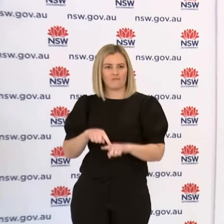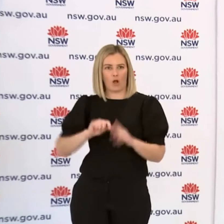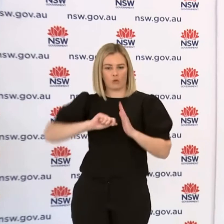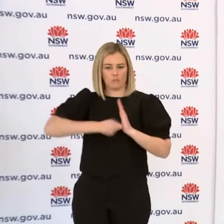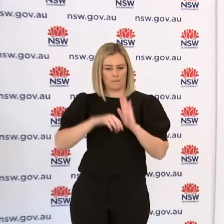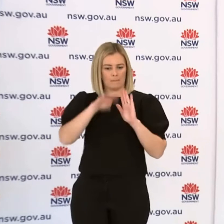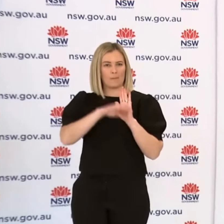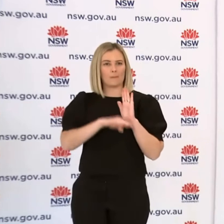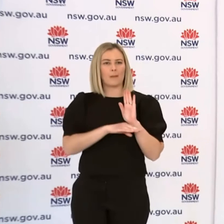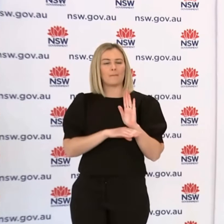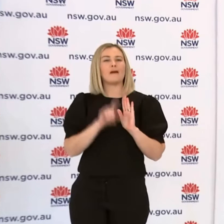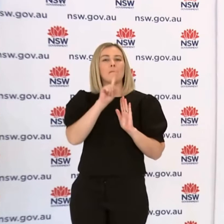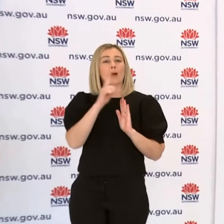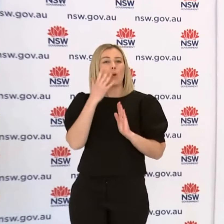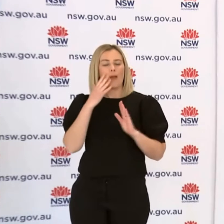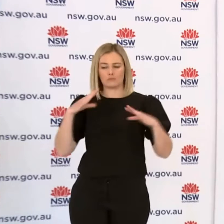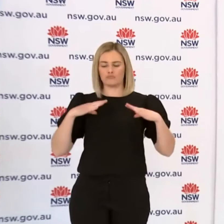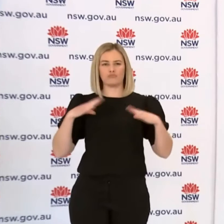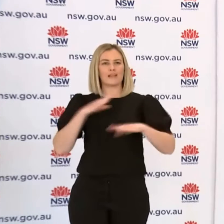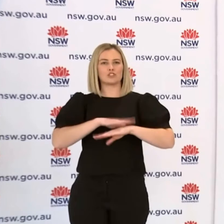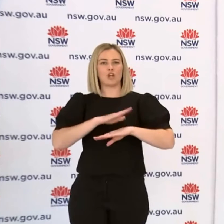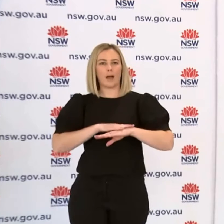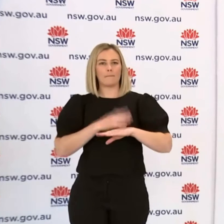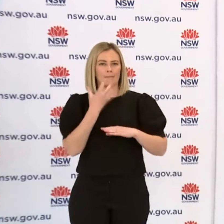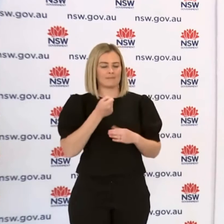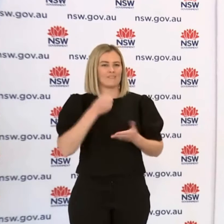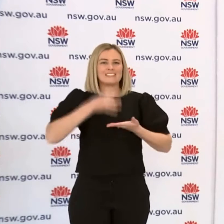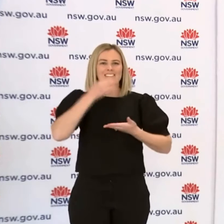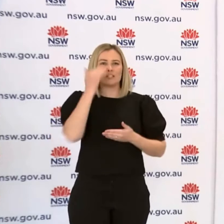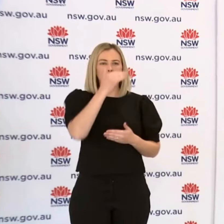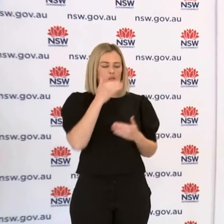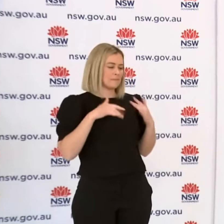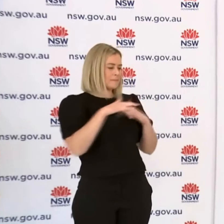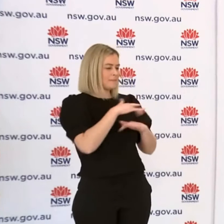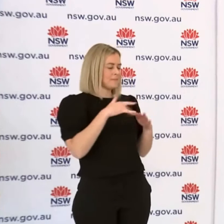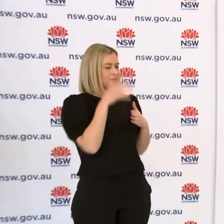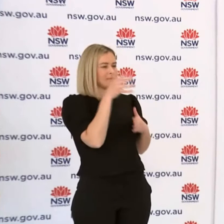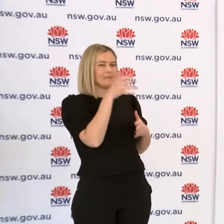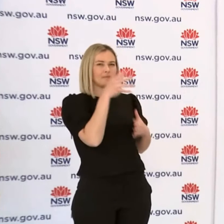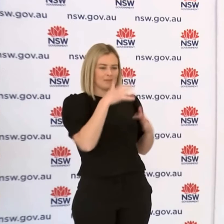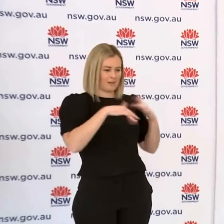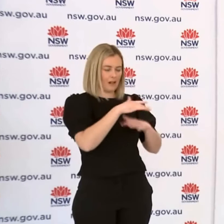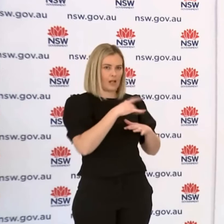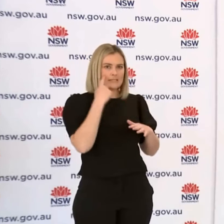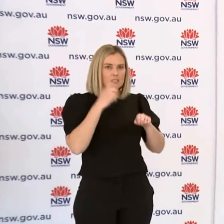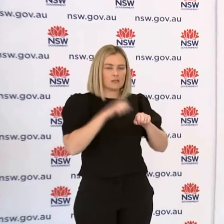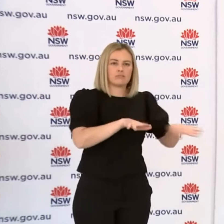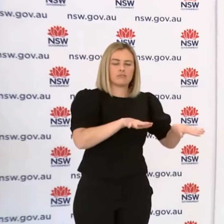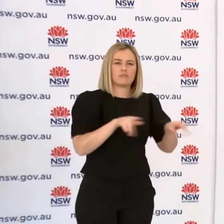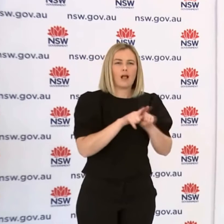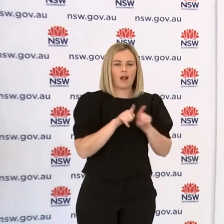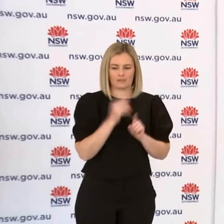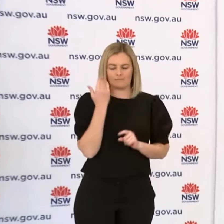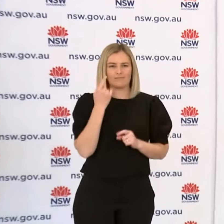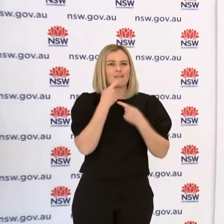know it we have, as we did with KFC, I think it was yesterday, more than a dozen cases. So we really need to